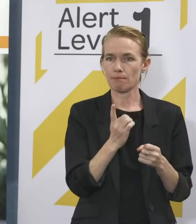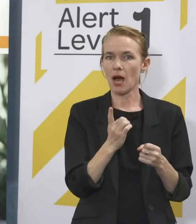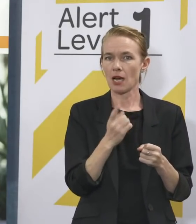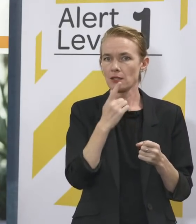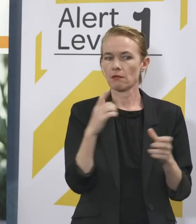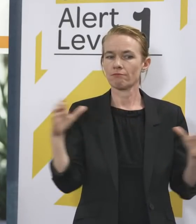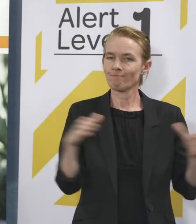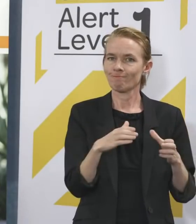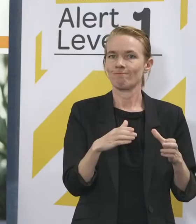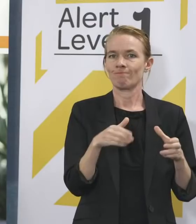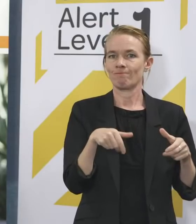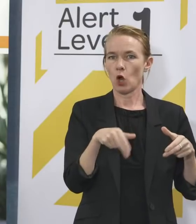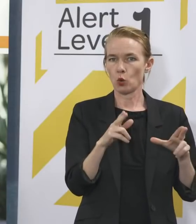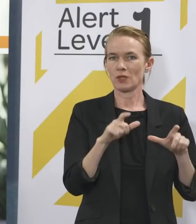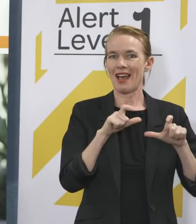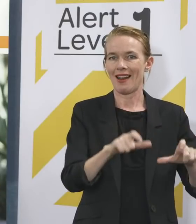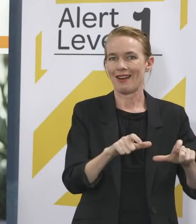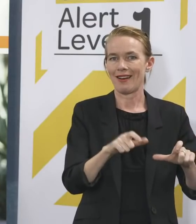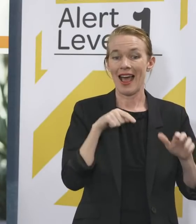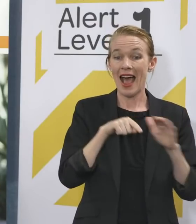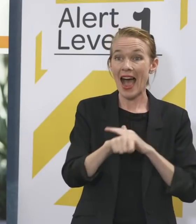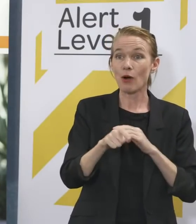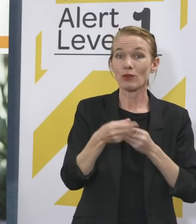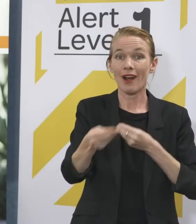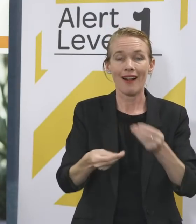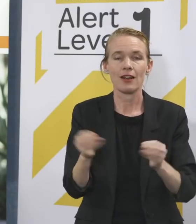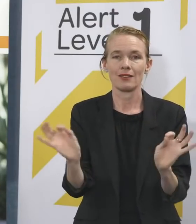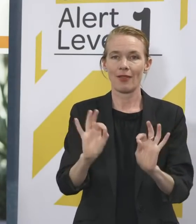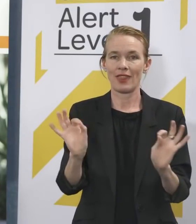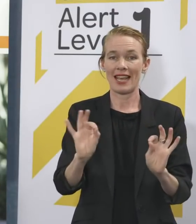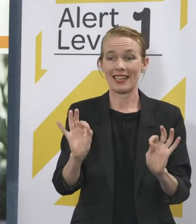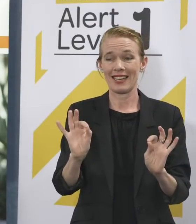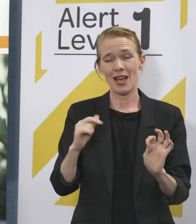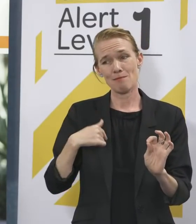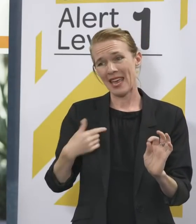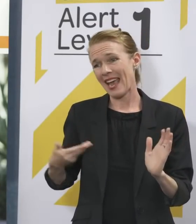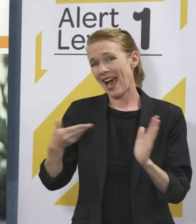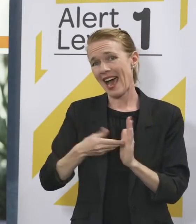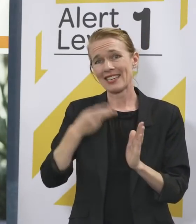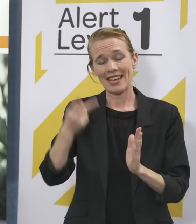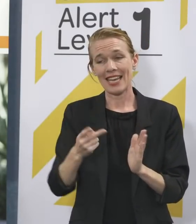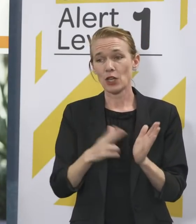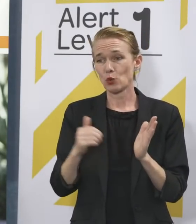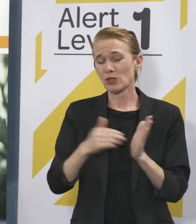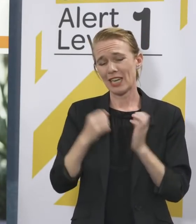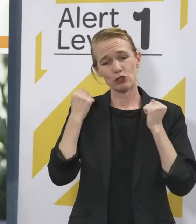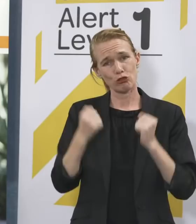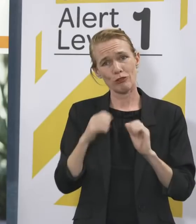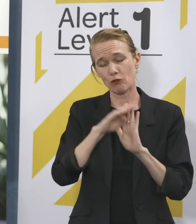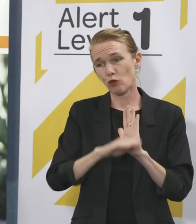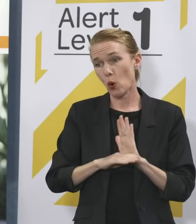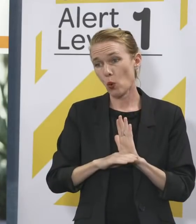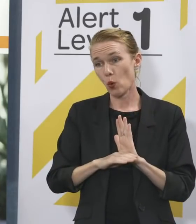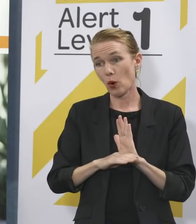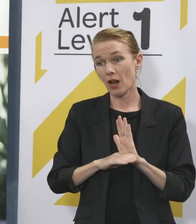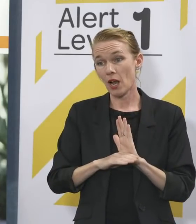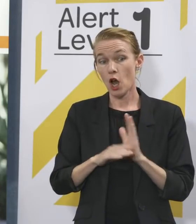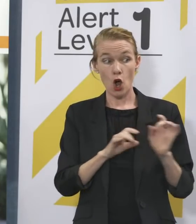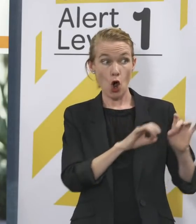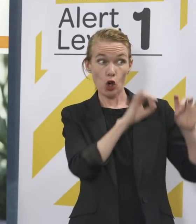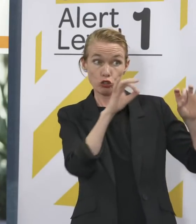that just again for comparison, New Zealand has already got a really strict regime at the border. Australia is